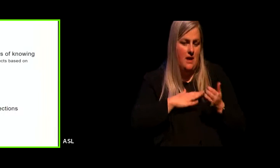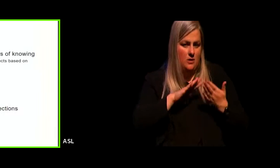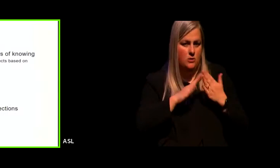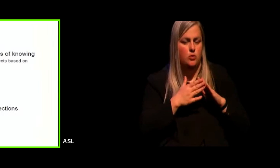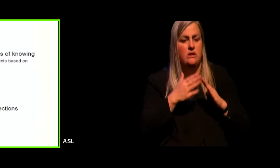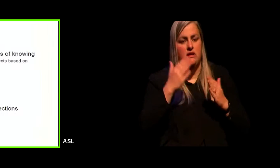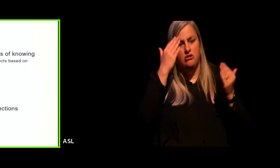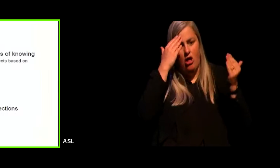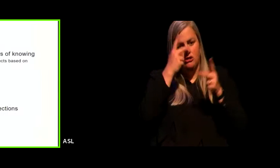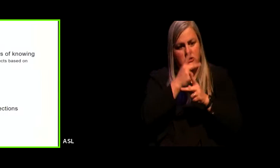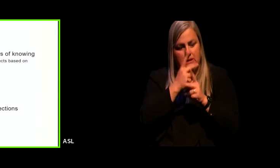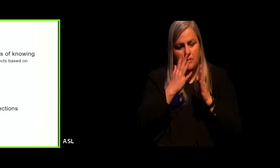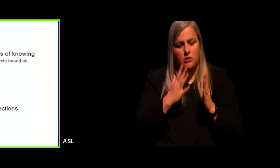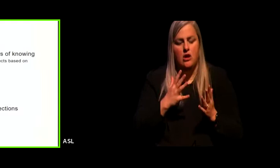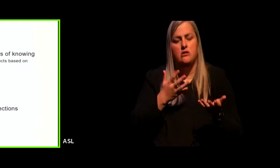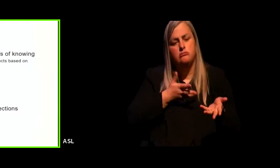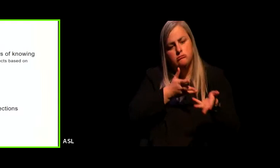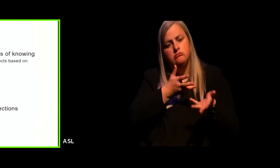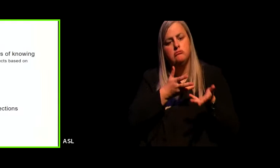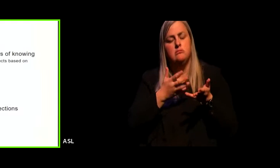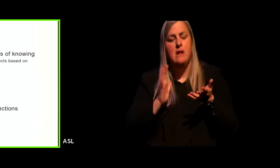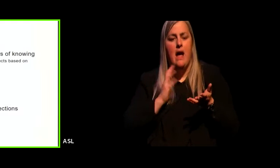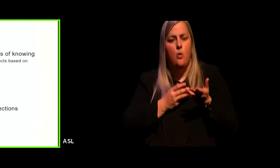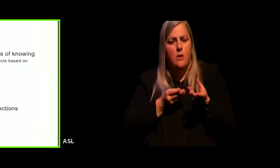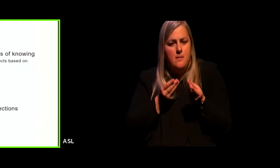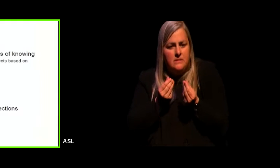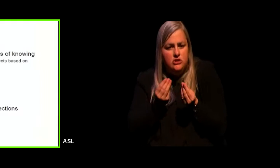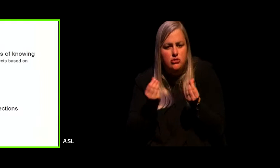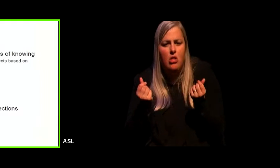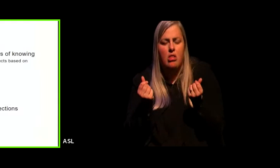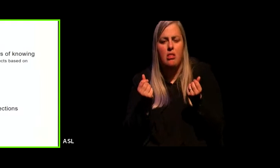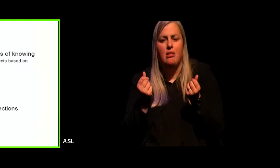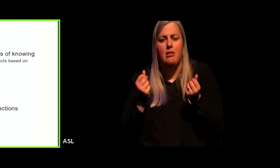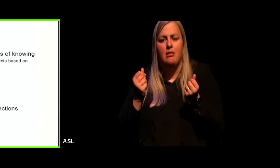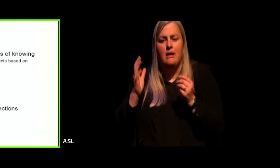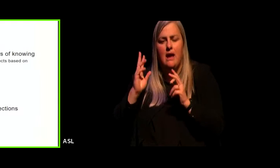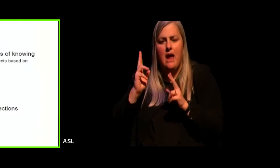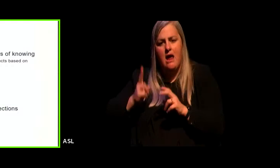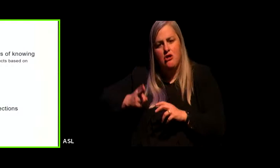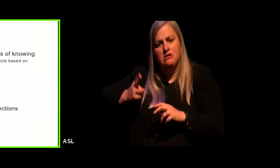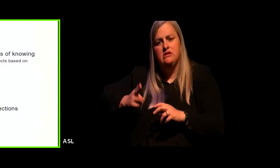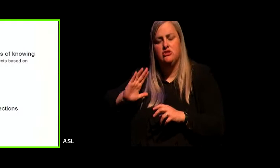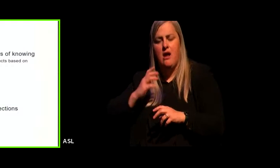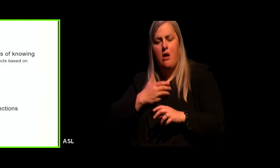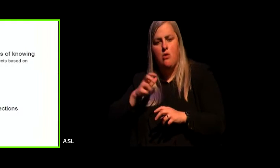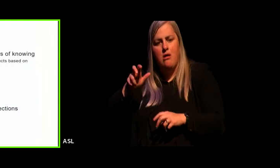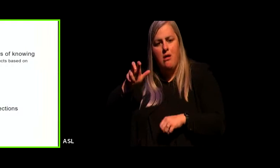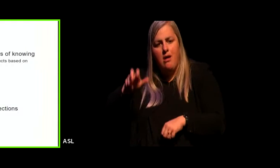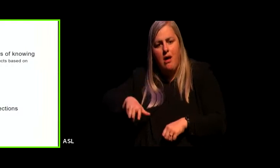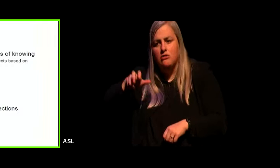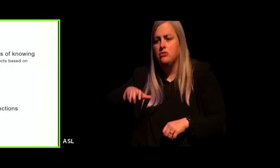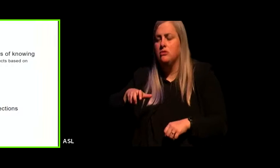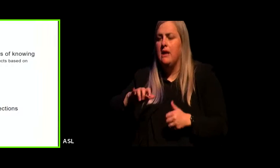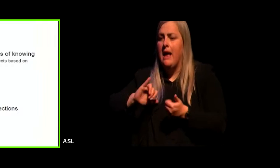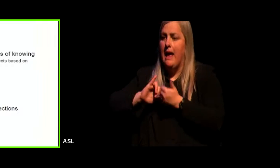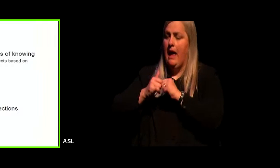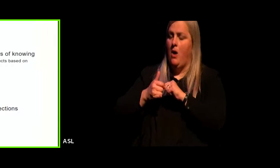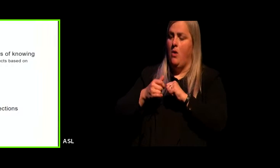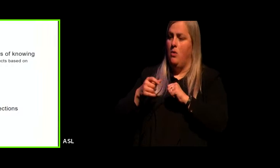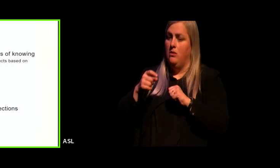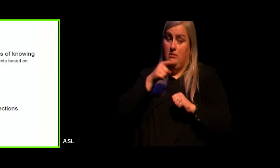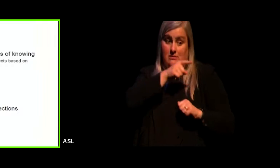are interested in this question of our material heritage and elders, to think about how would they want to care